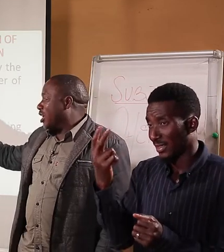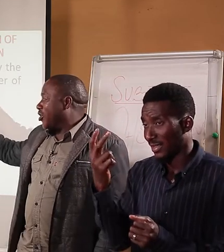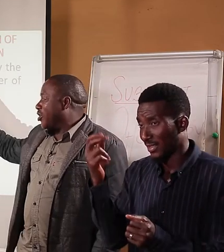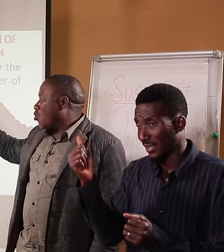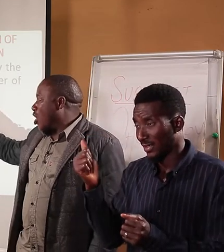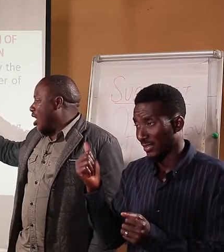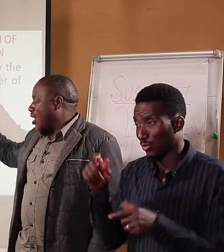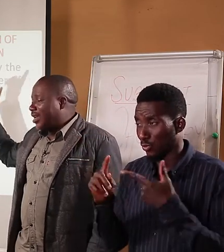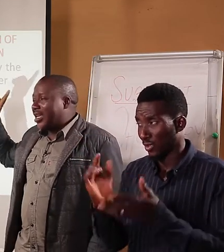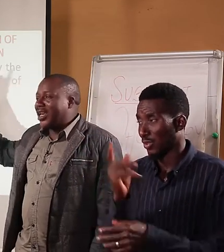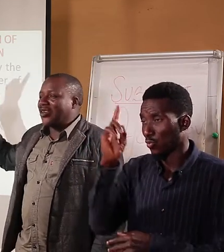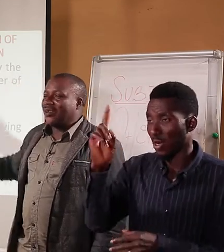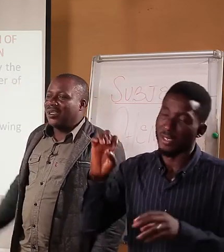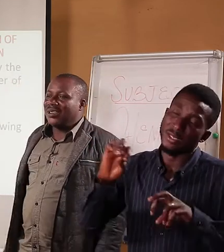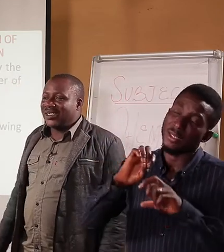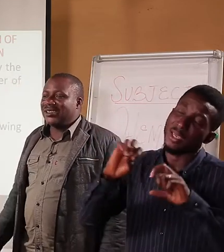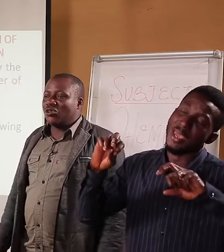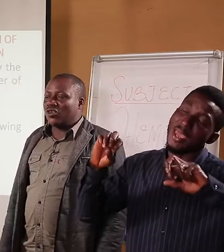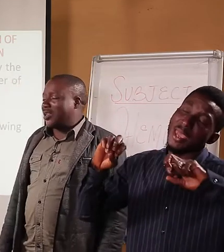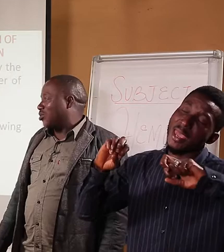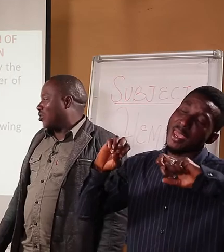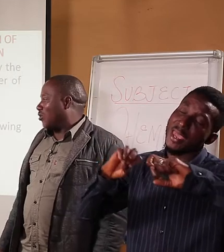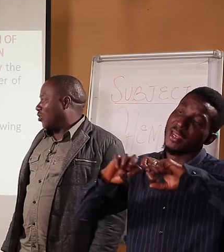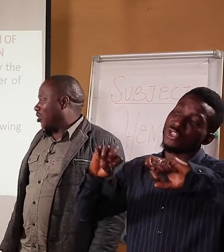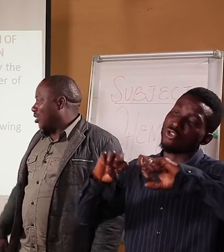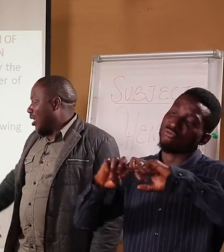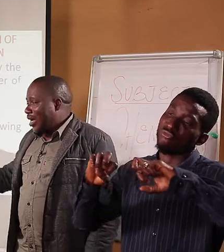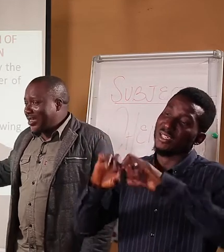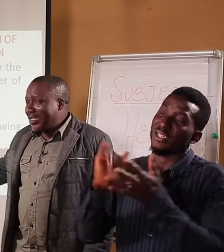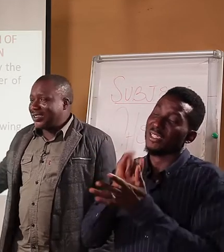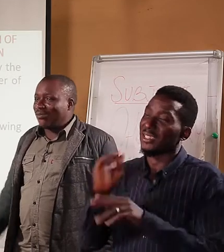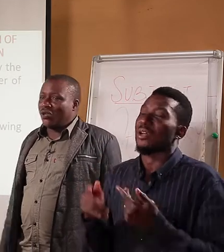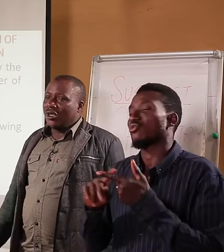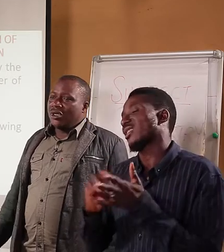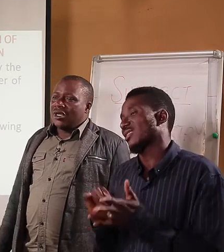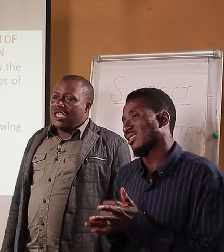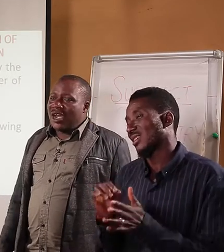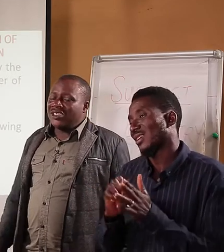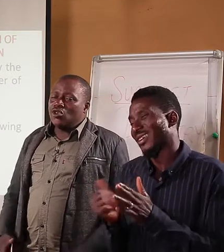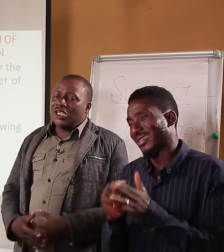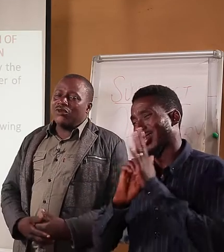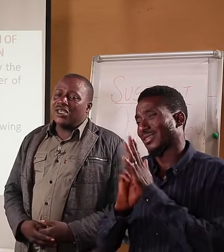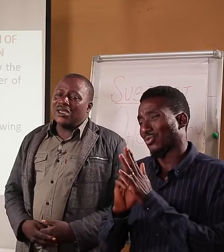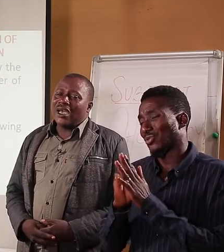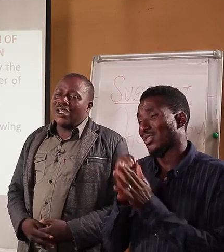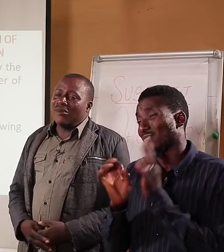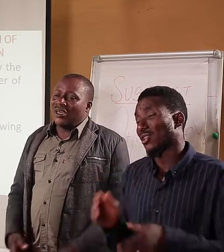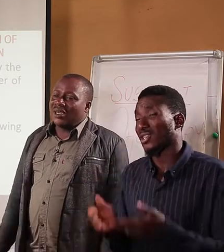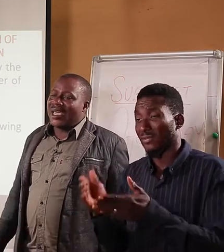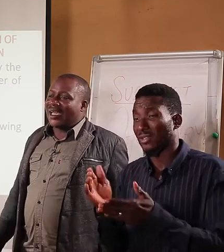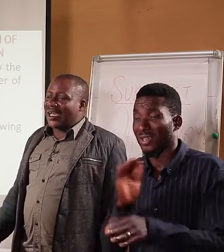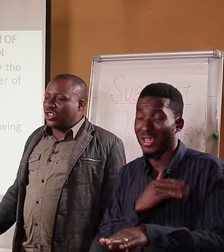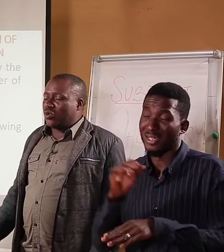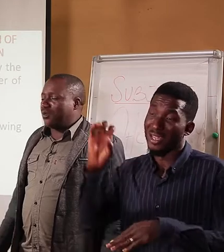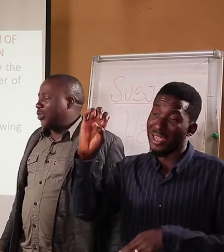going to carry 1 electron. That is how to write the electronic configuration. Another example, imagine you are given an